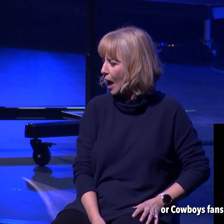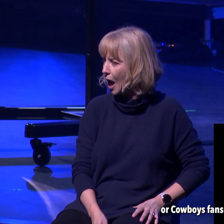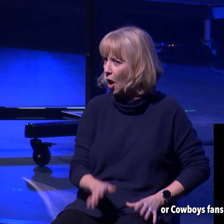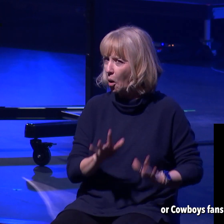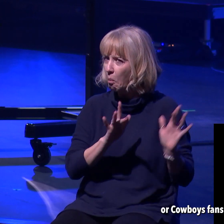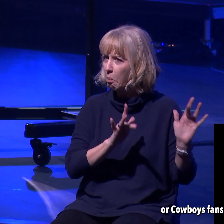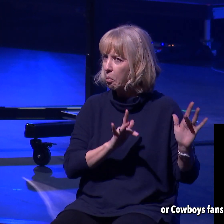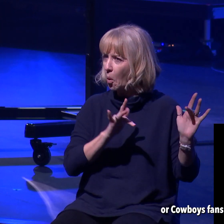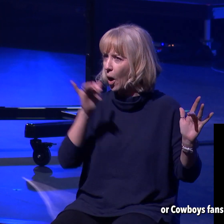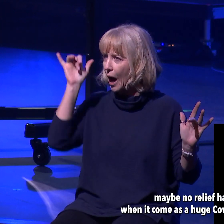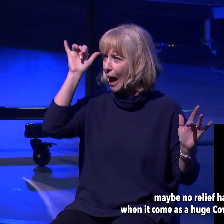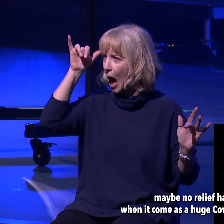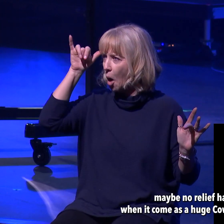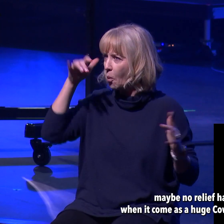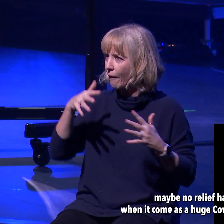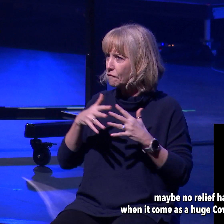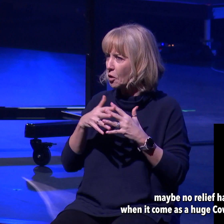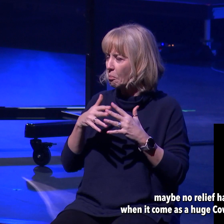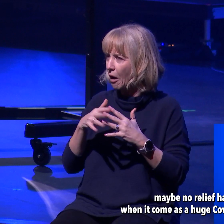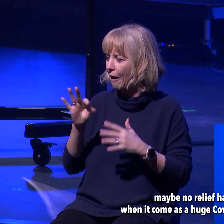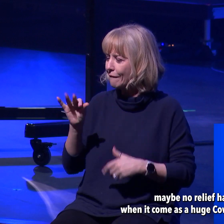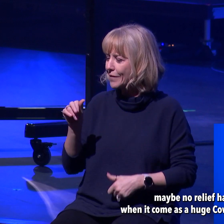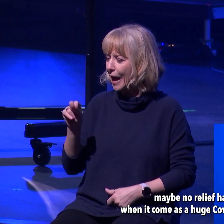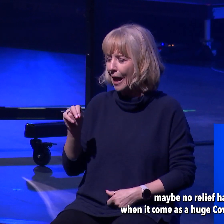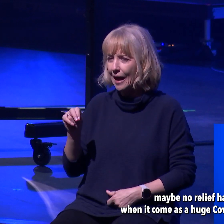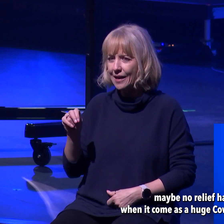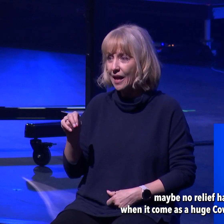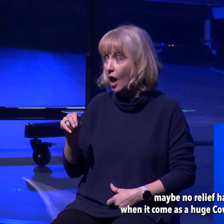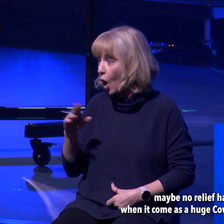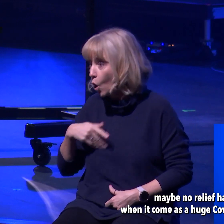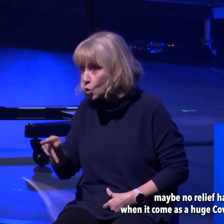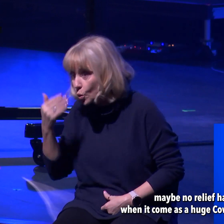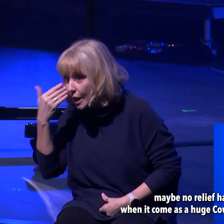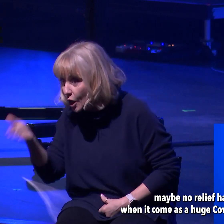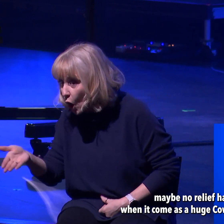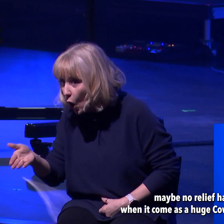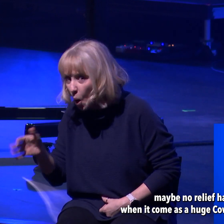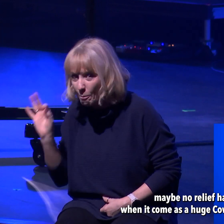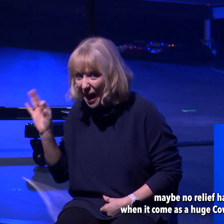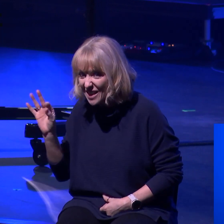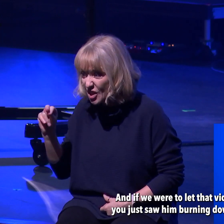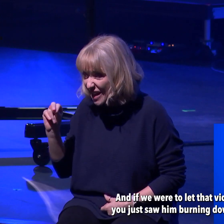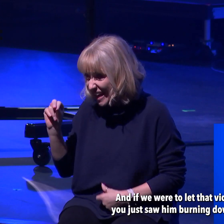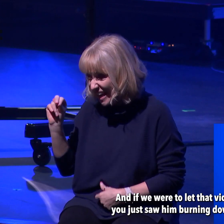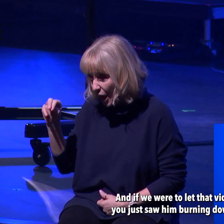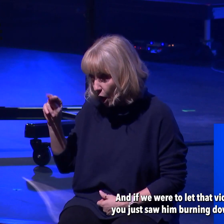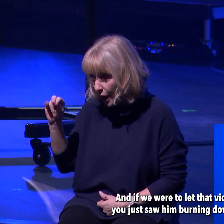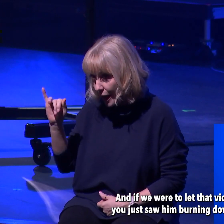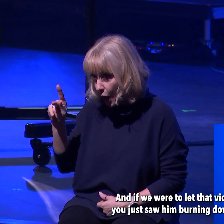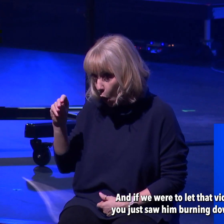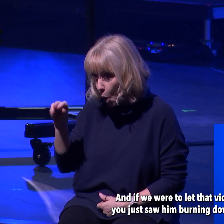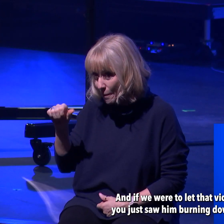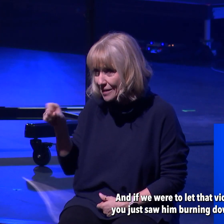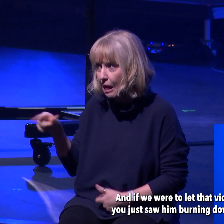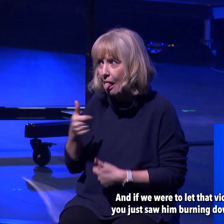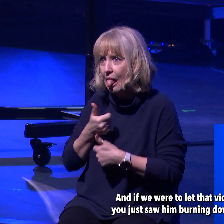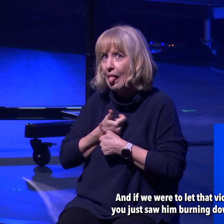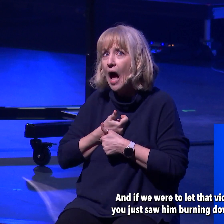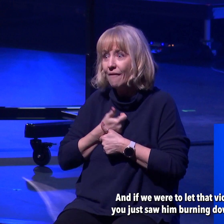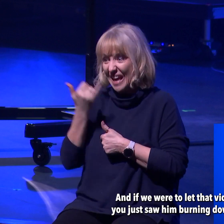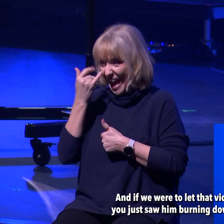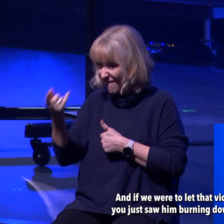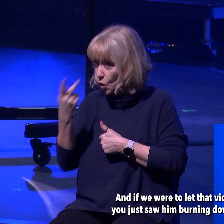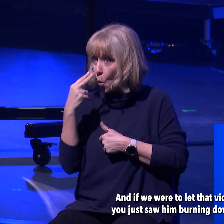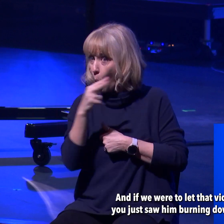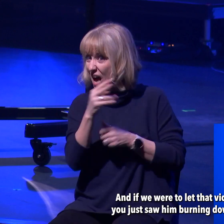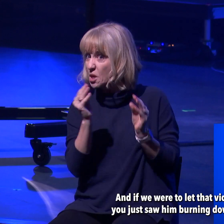Cowboys fans. Many of you know our lead pastor, Nicomas, is a huge Cowboys fan. And if we would have let that video play